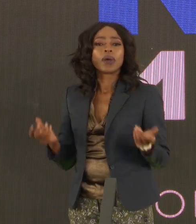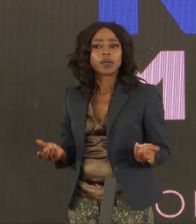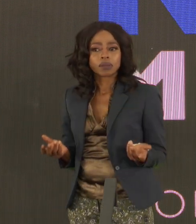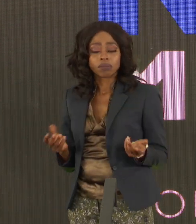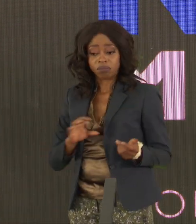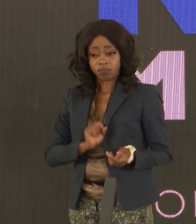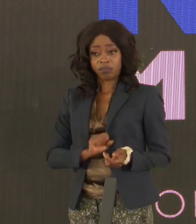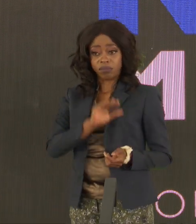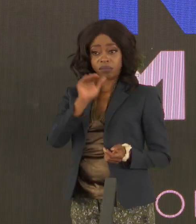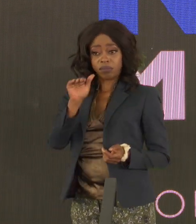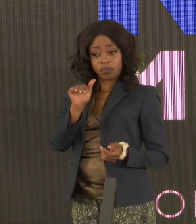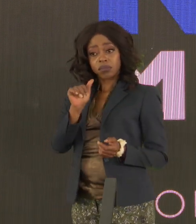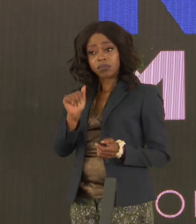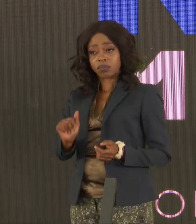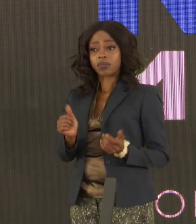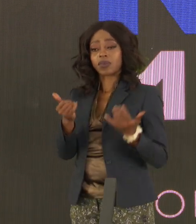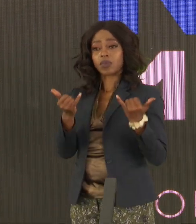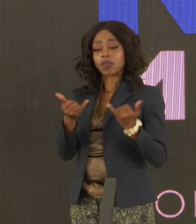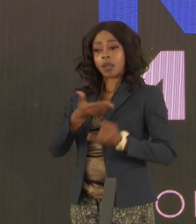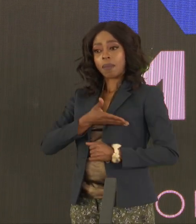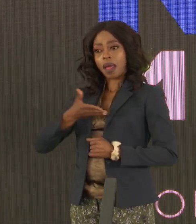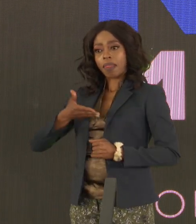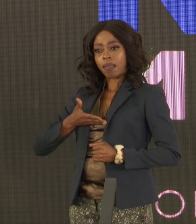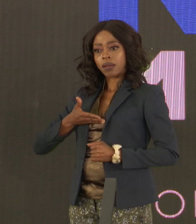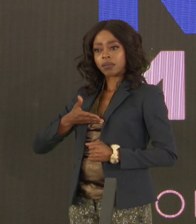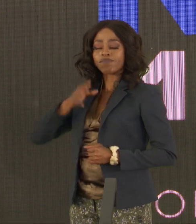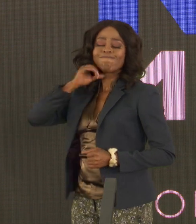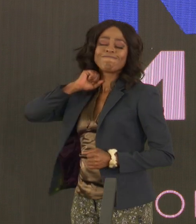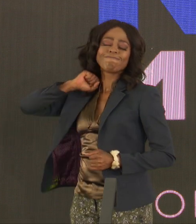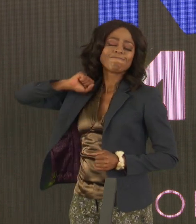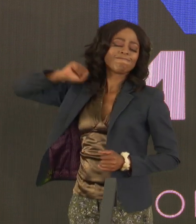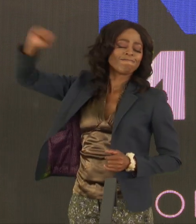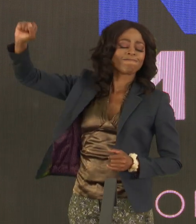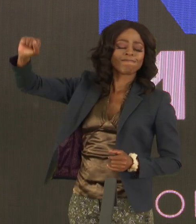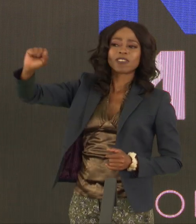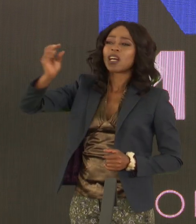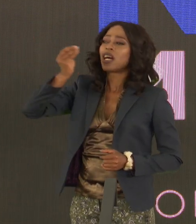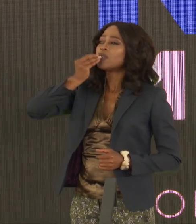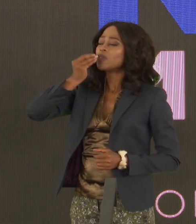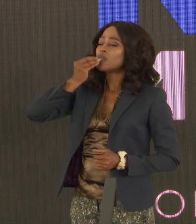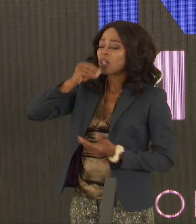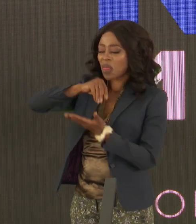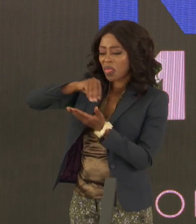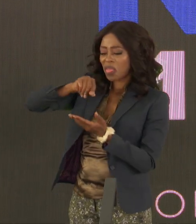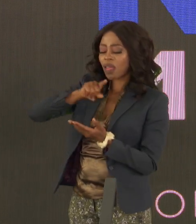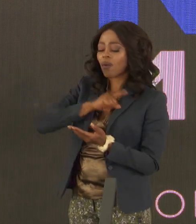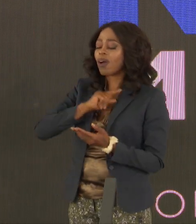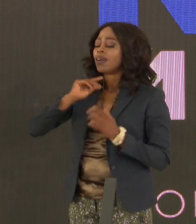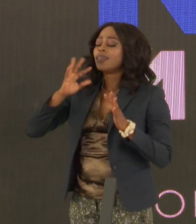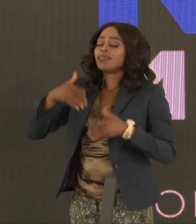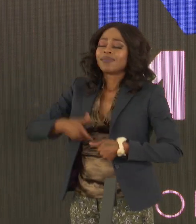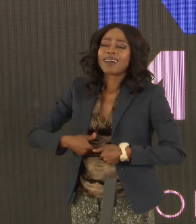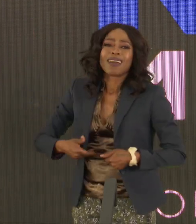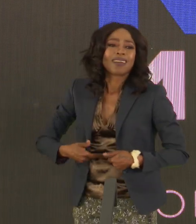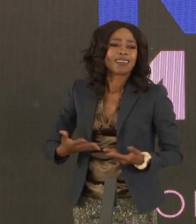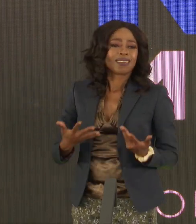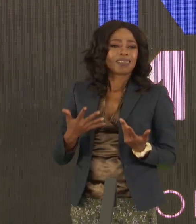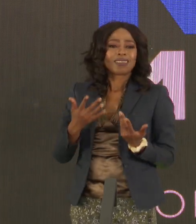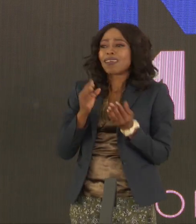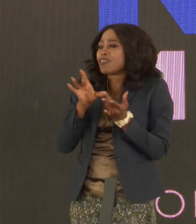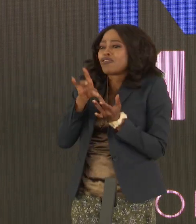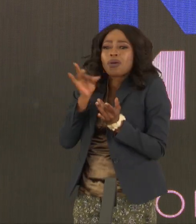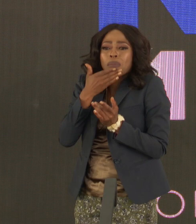In South Africa today, mothers take their own lives after poisoning their children because they are just too hungry and